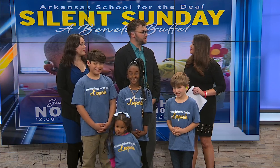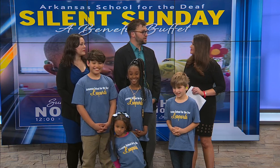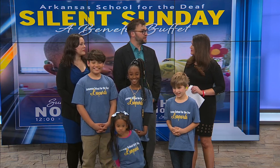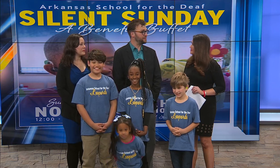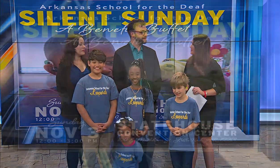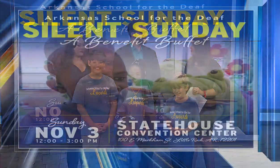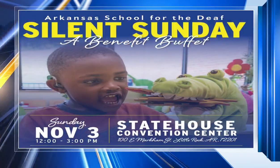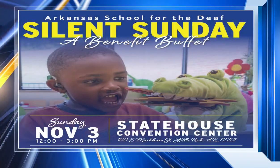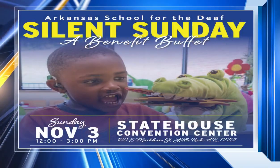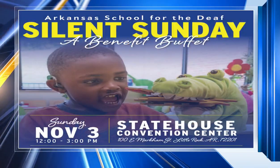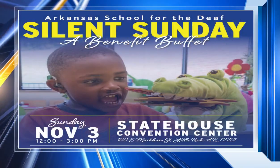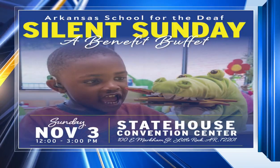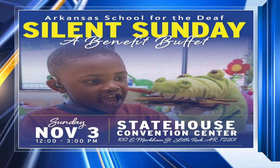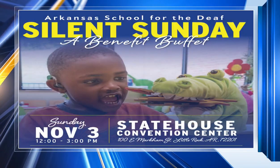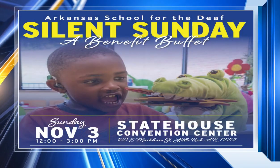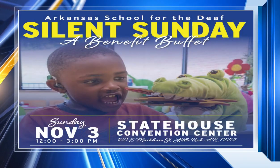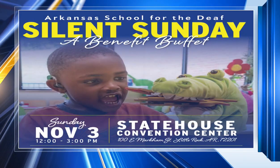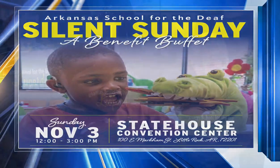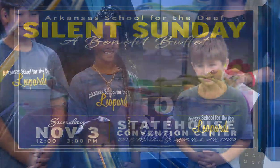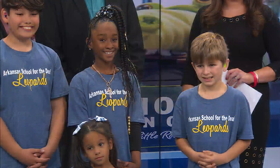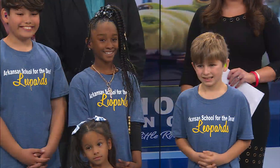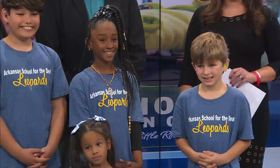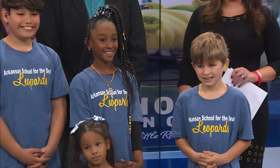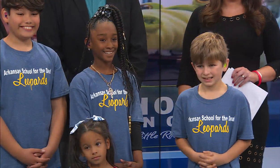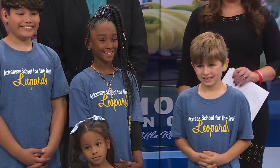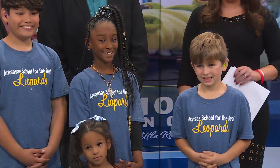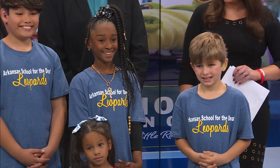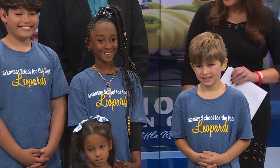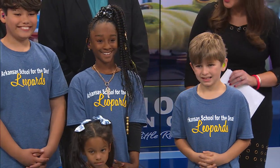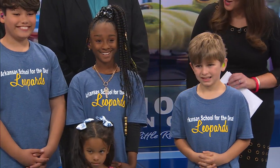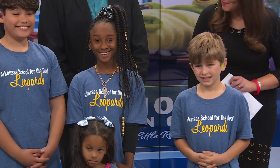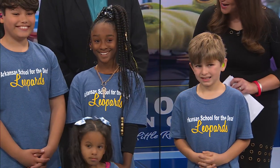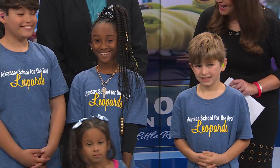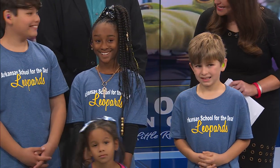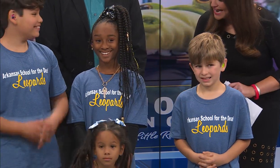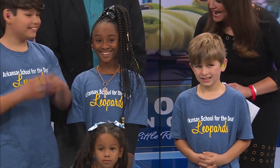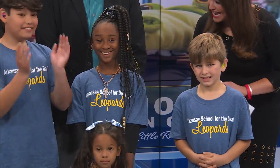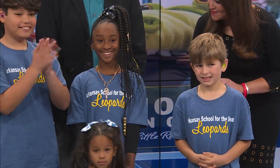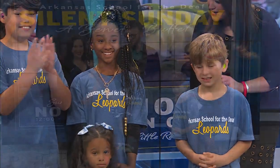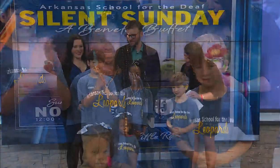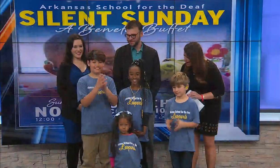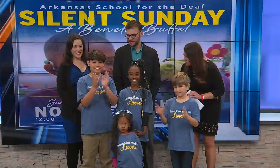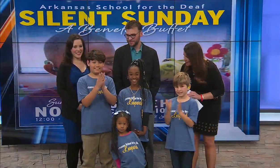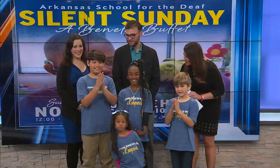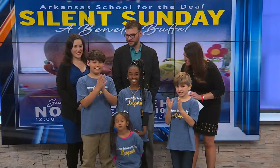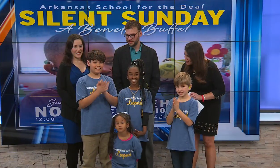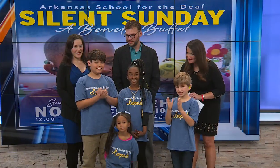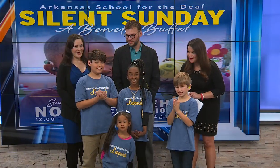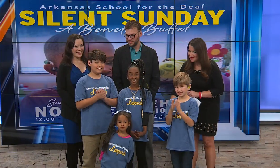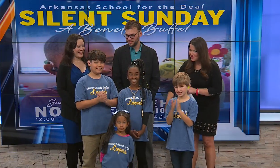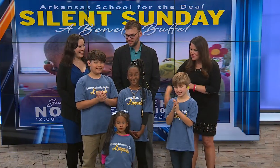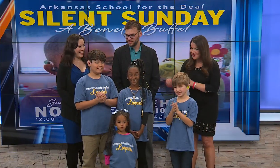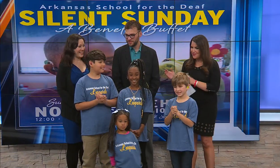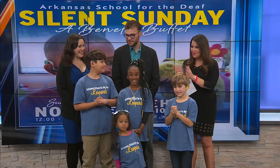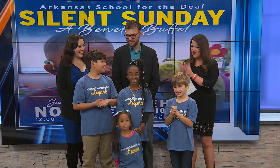site as well. Wonderful. Thank you so much. Thank you all for joining us. You did a great job, guys. And we can't wait to watch you perform. Round of applause